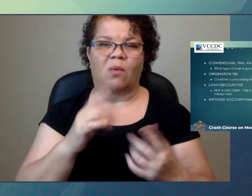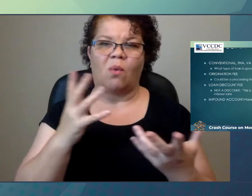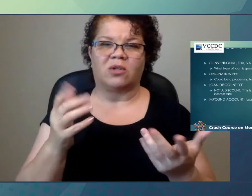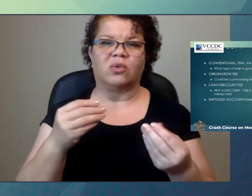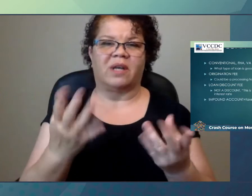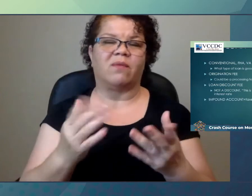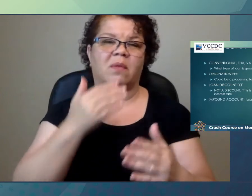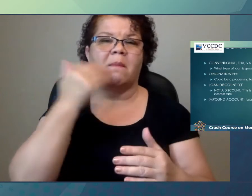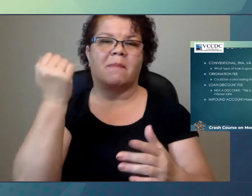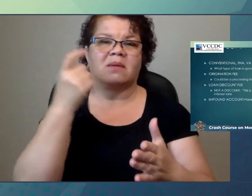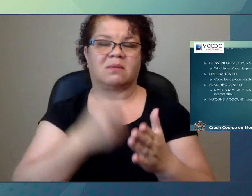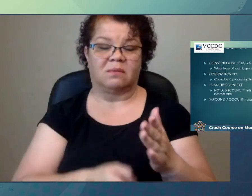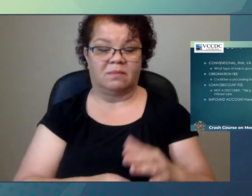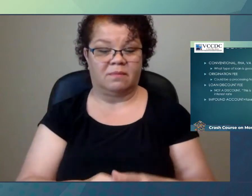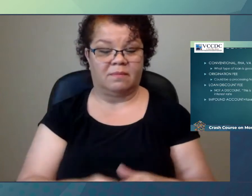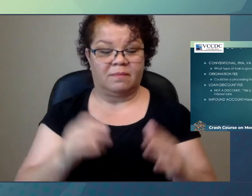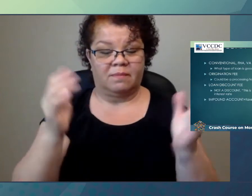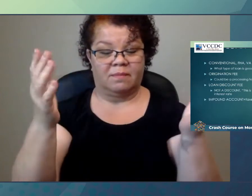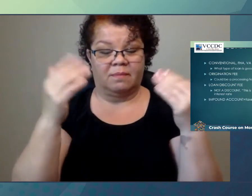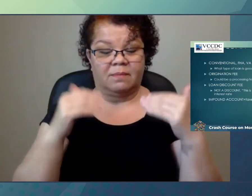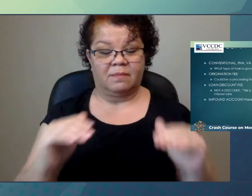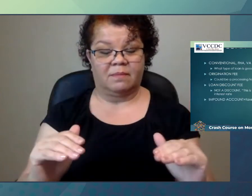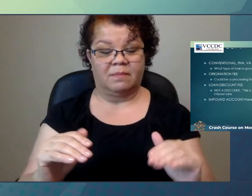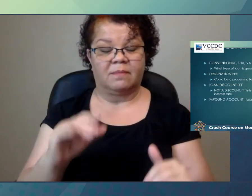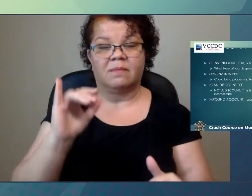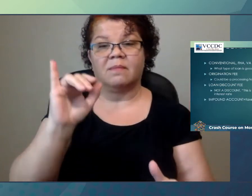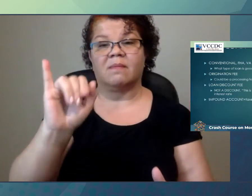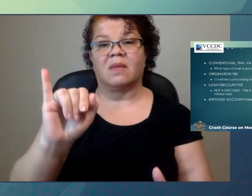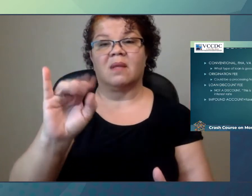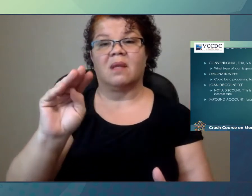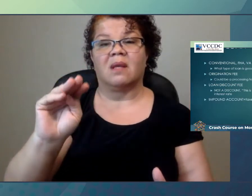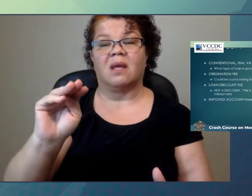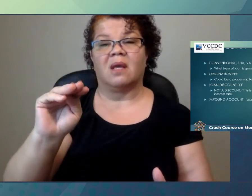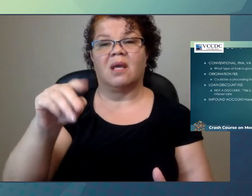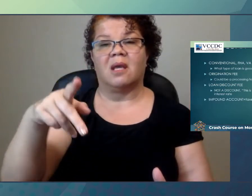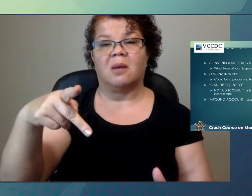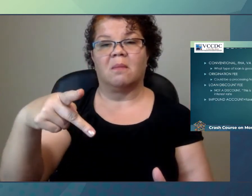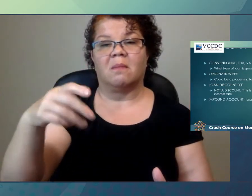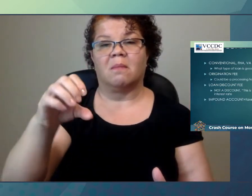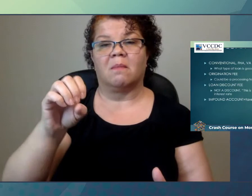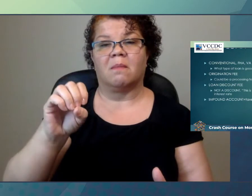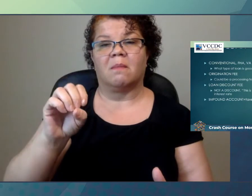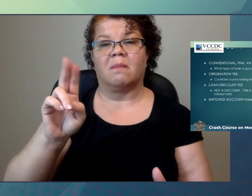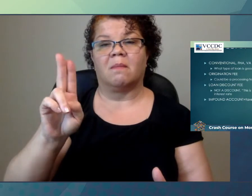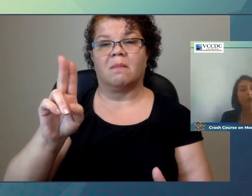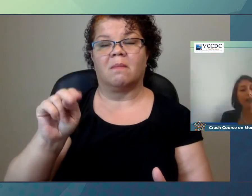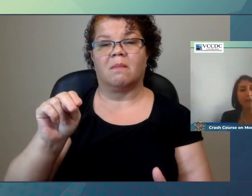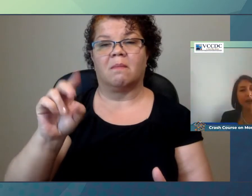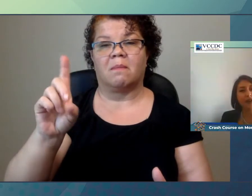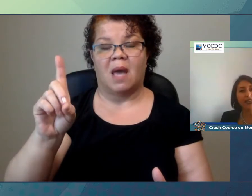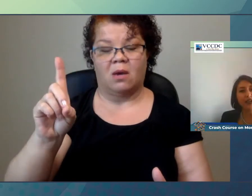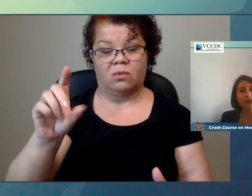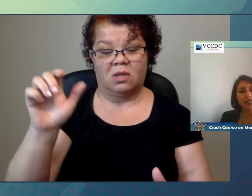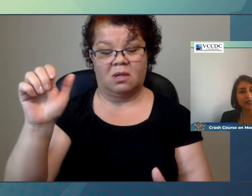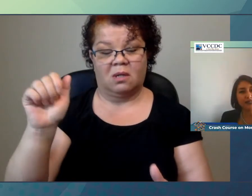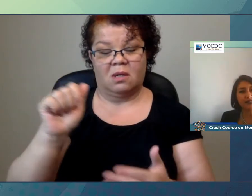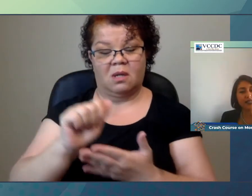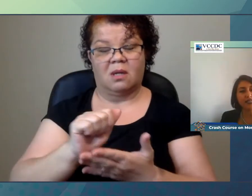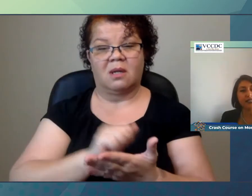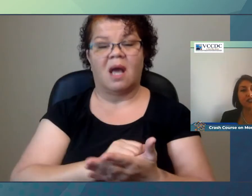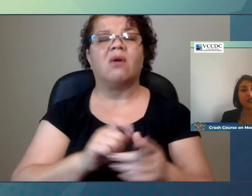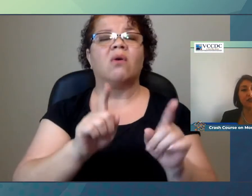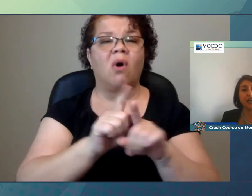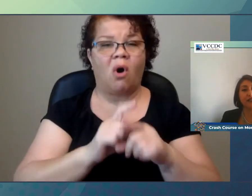An impound account. What is that? It's also called an escrow account. What an impound account